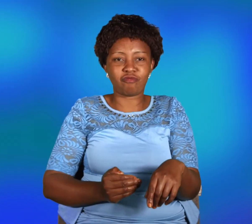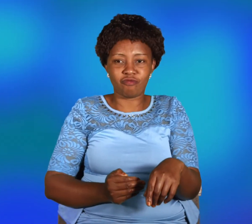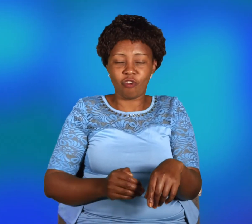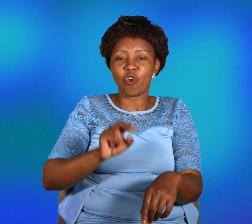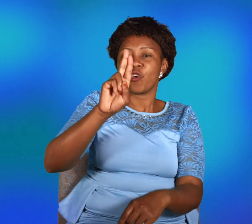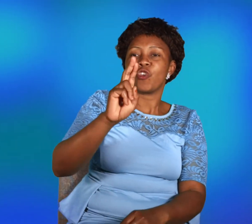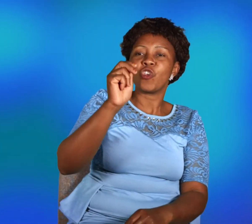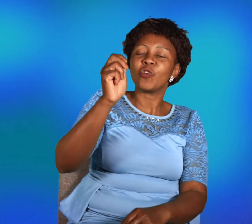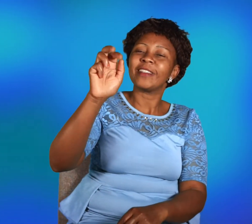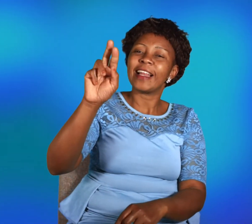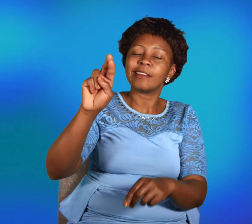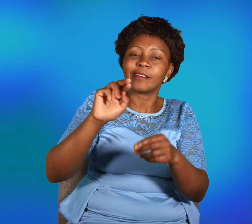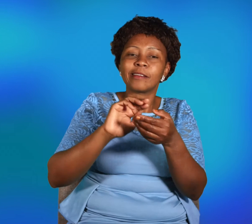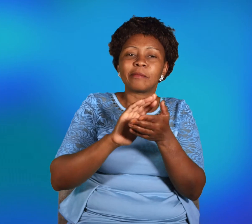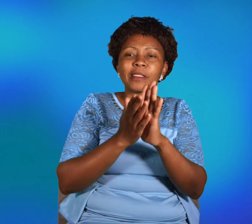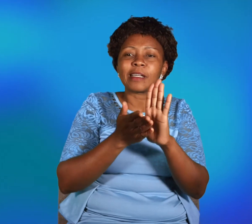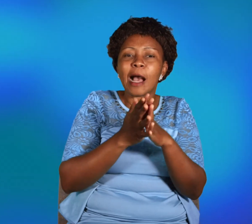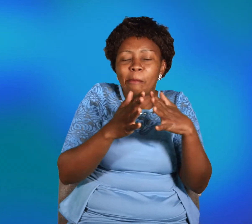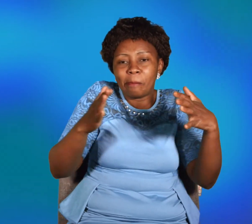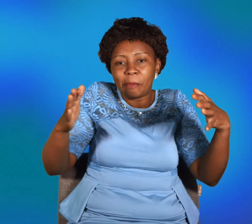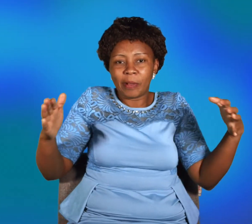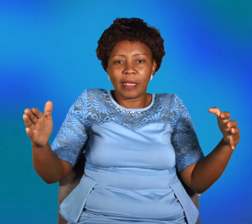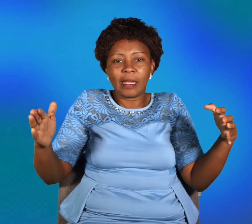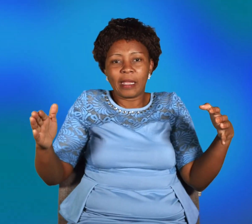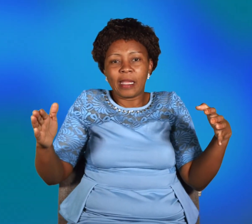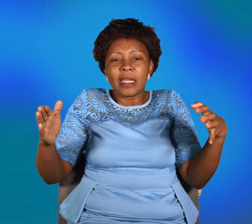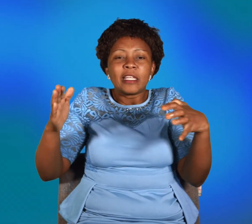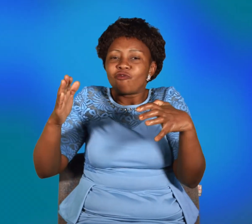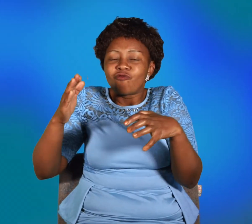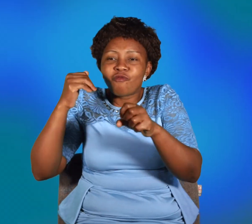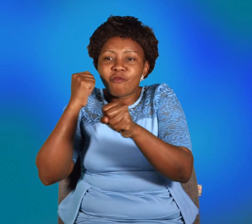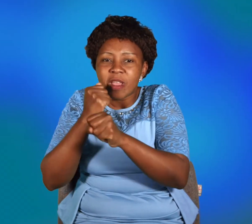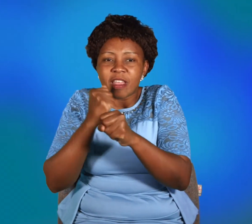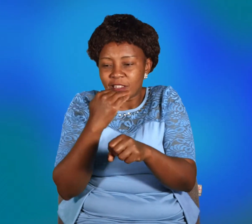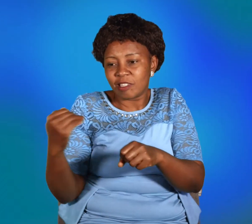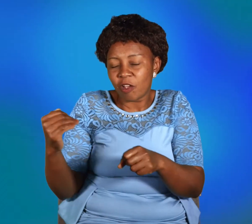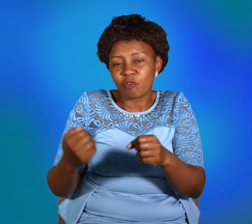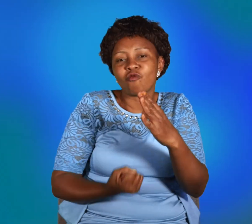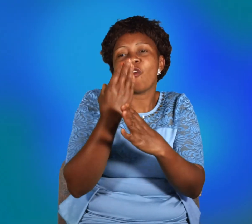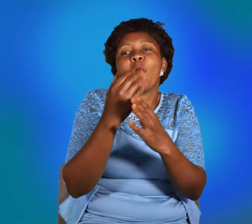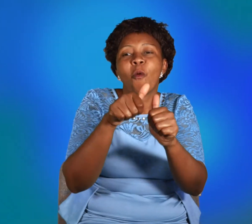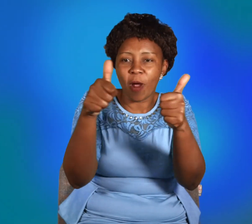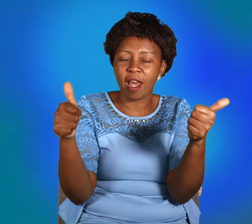the uterus expands to accommodate the growth of the baby.